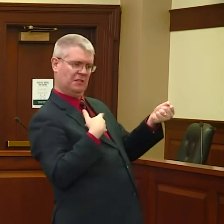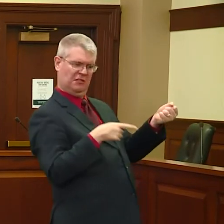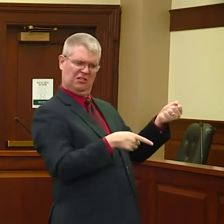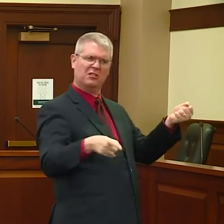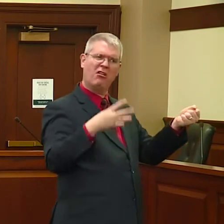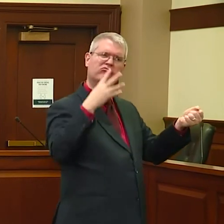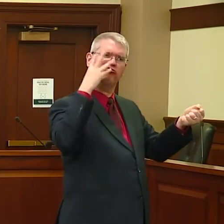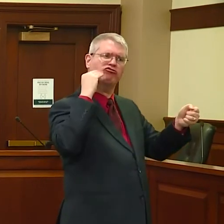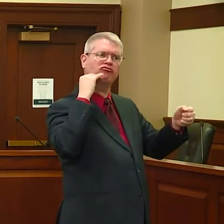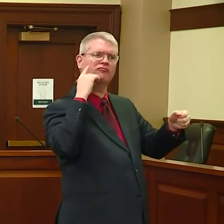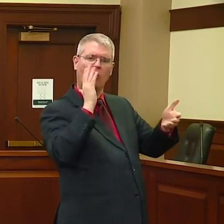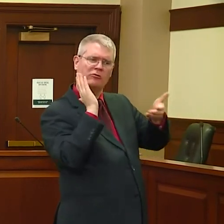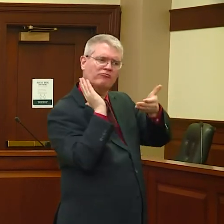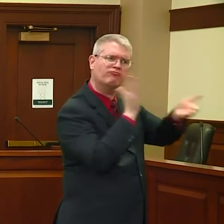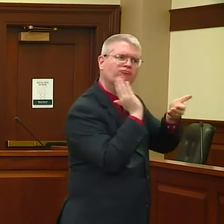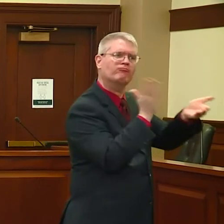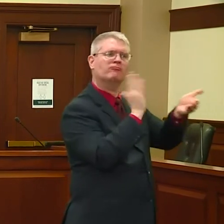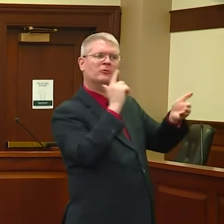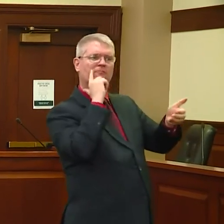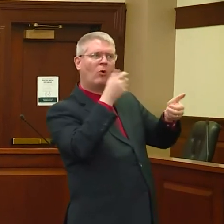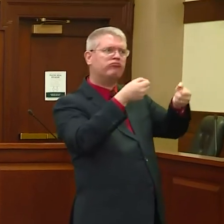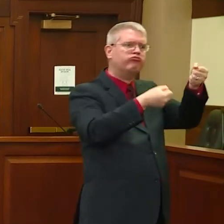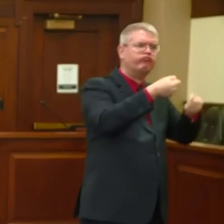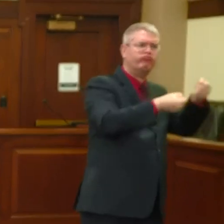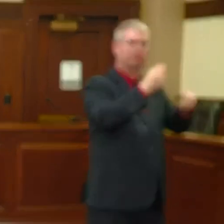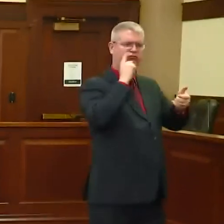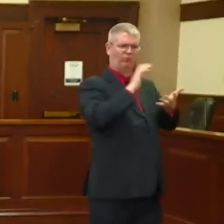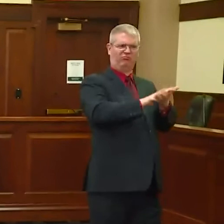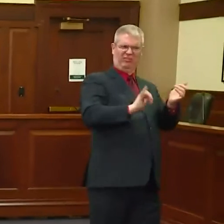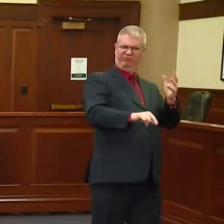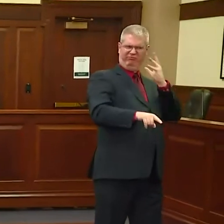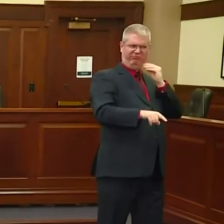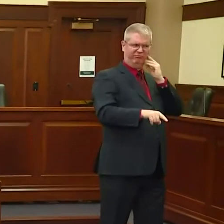Kevin. Governor, I want to go back to the.